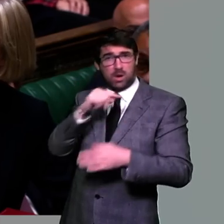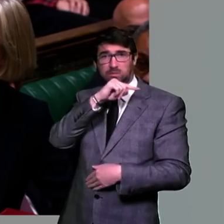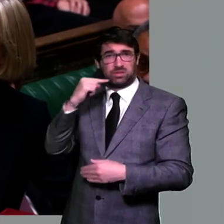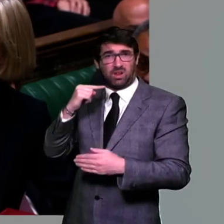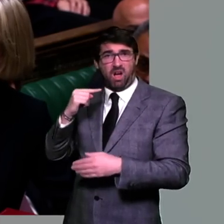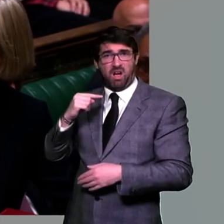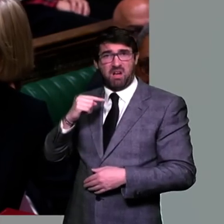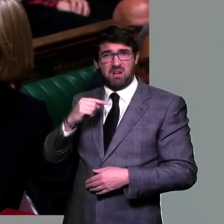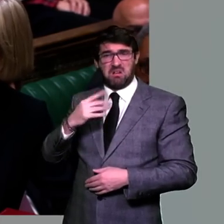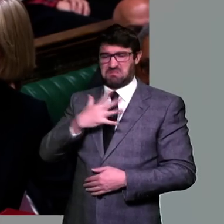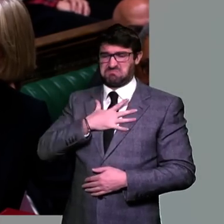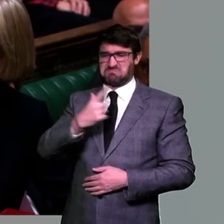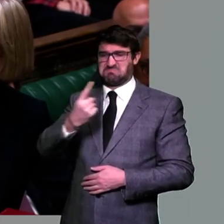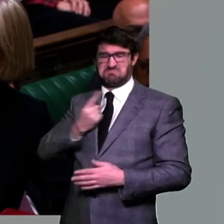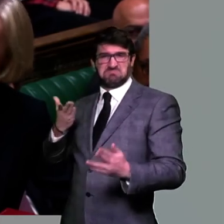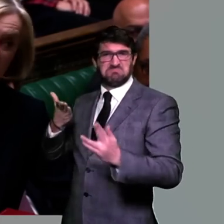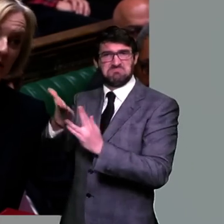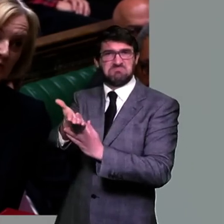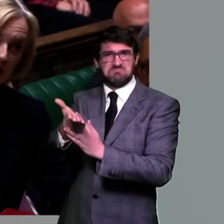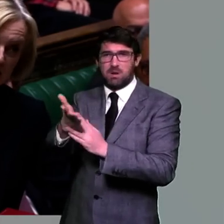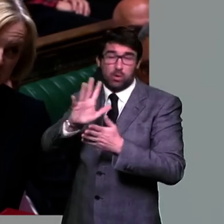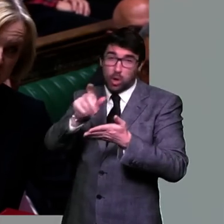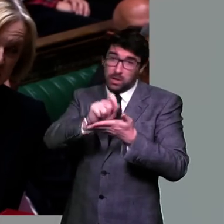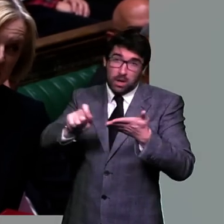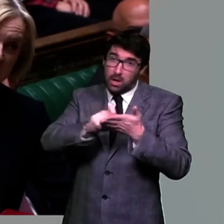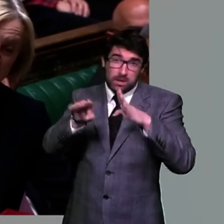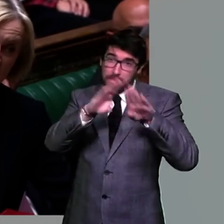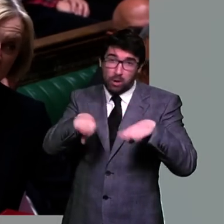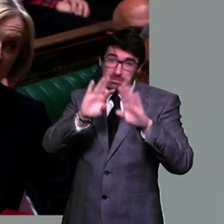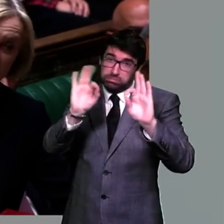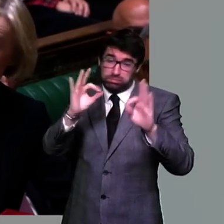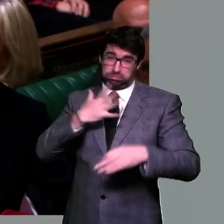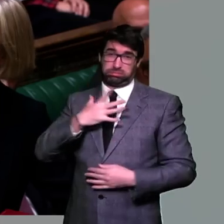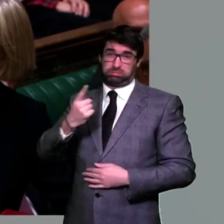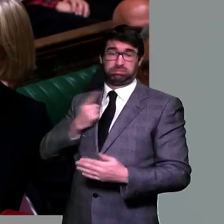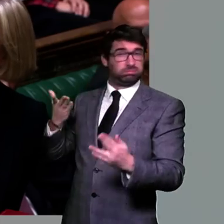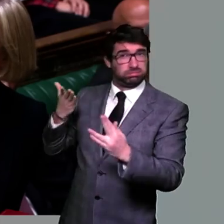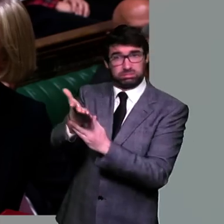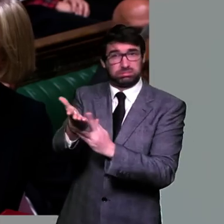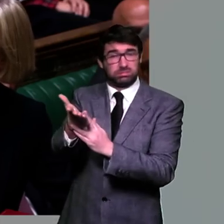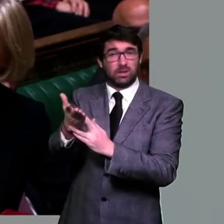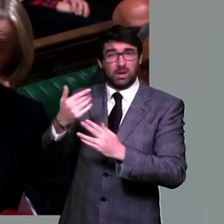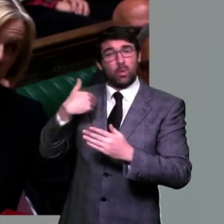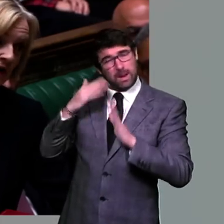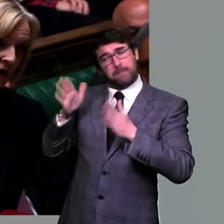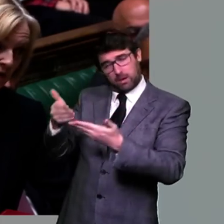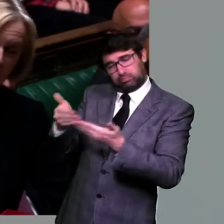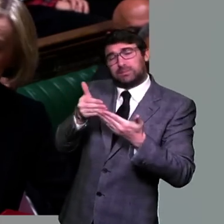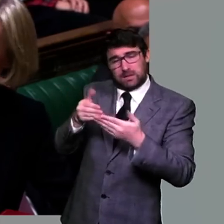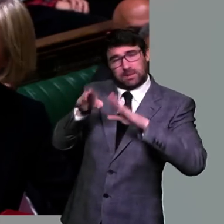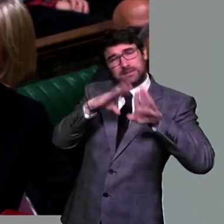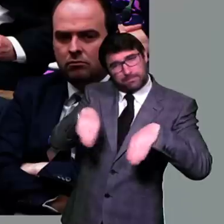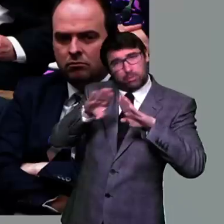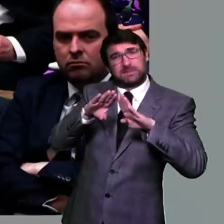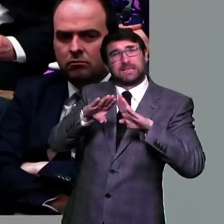how precious democracy is and how much we need to do to work with our friends and allies to protect democracy around